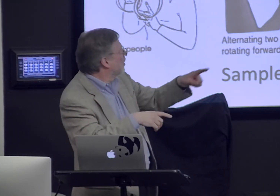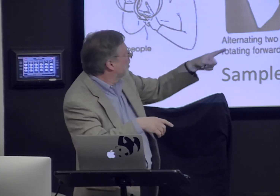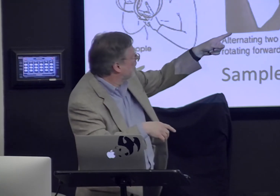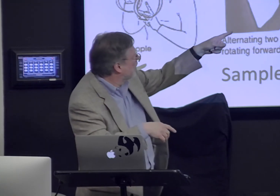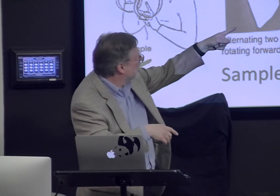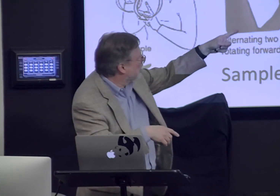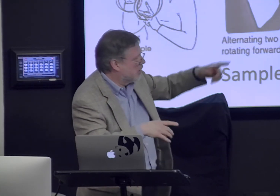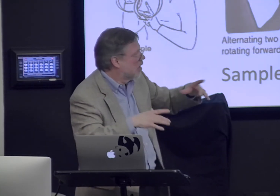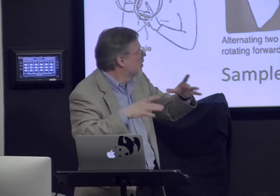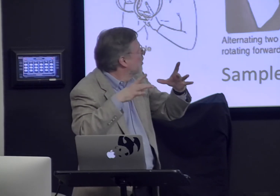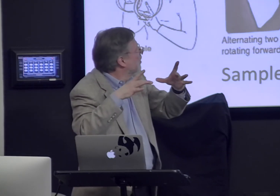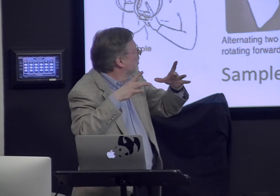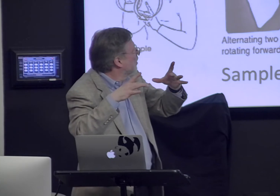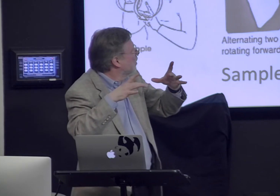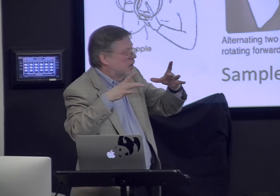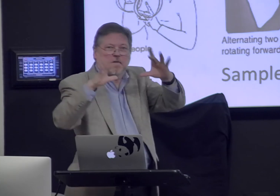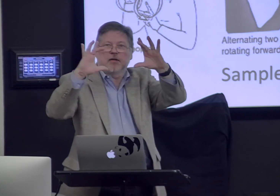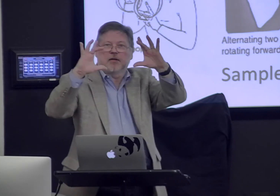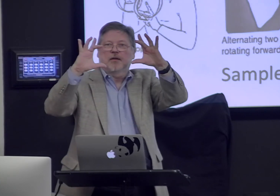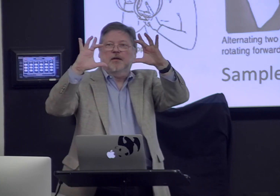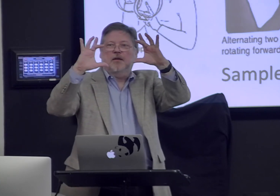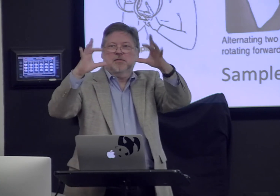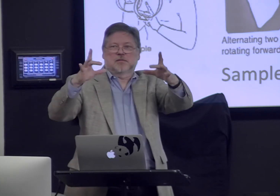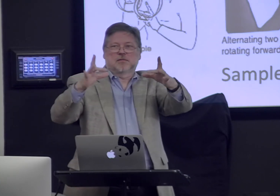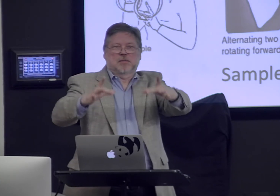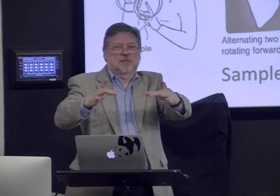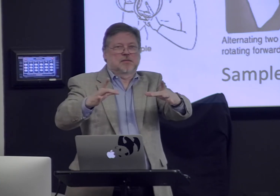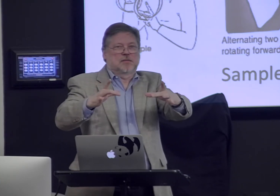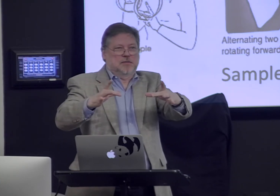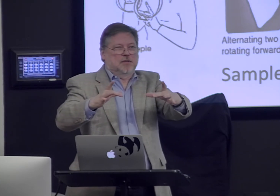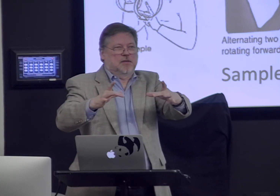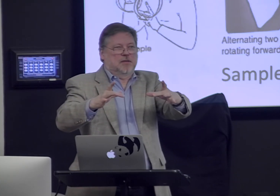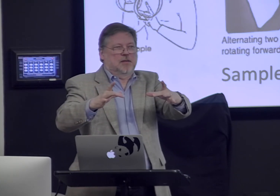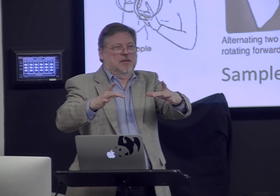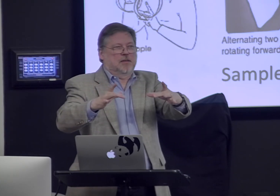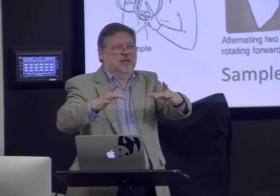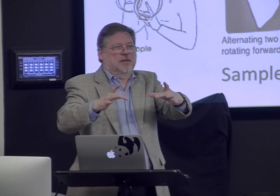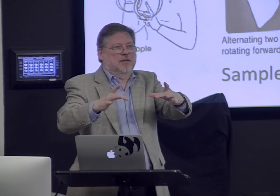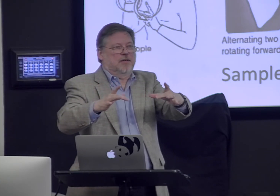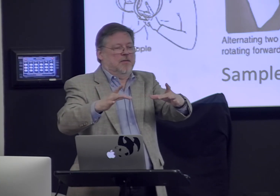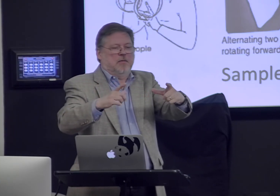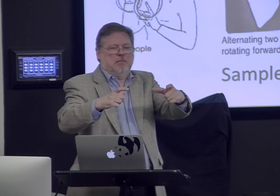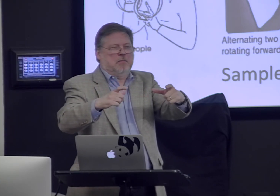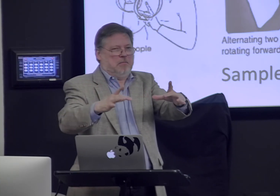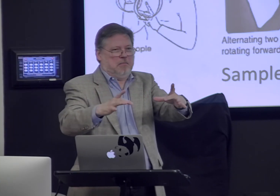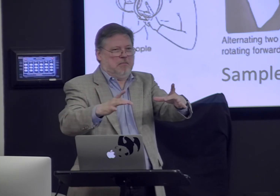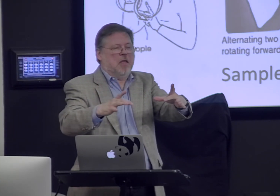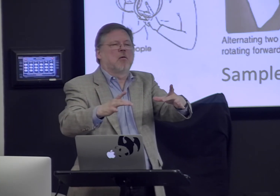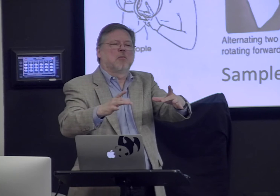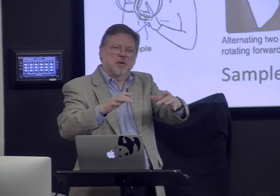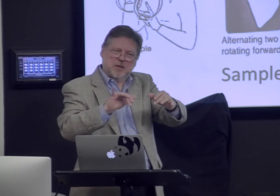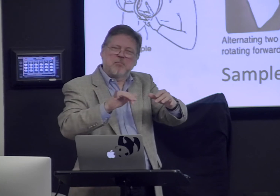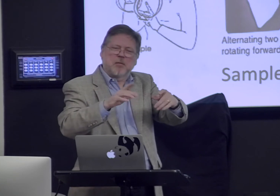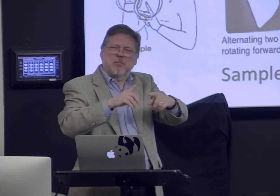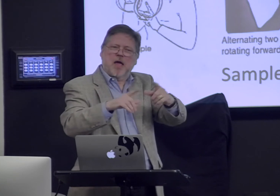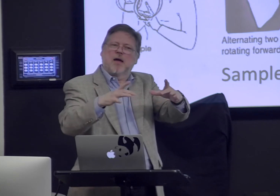form that had the thumb and index finger extended, but one family had their